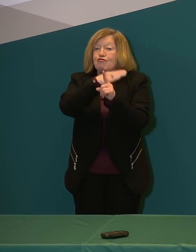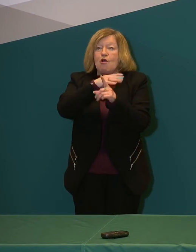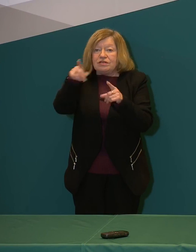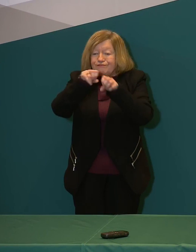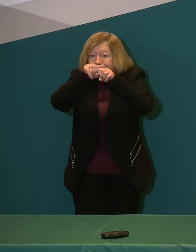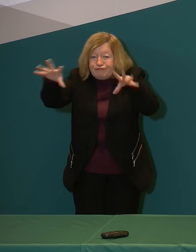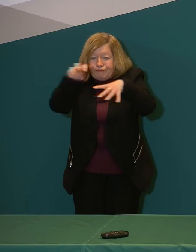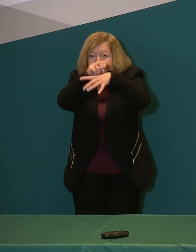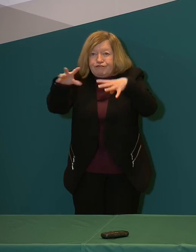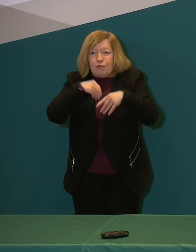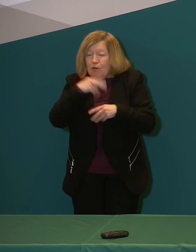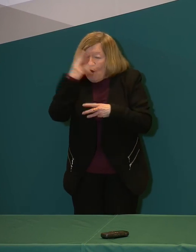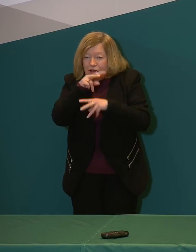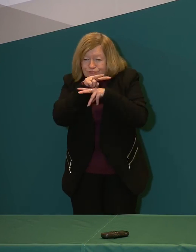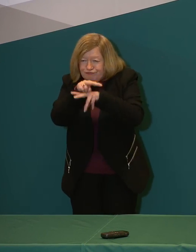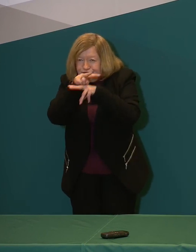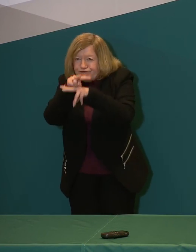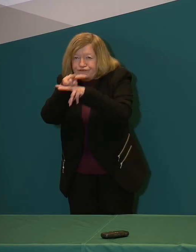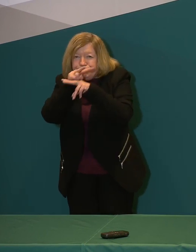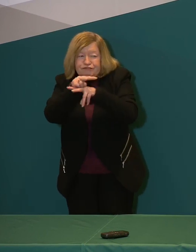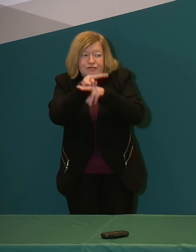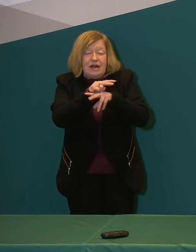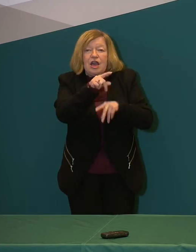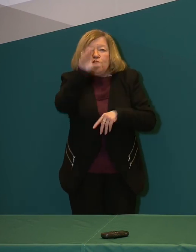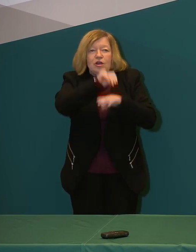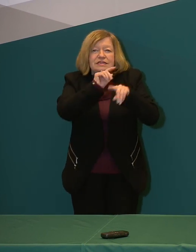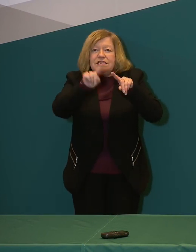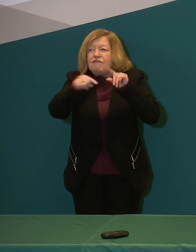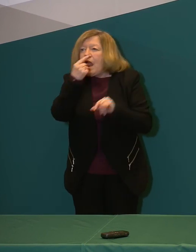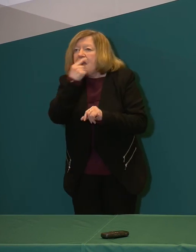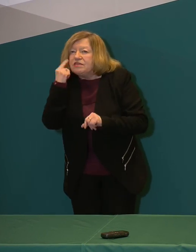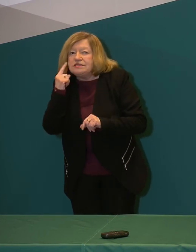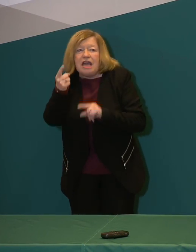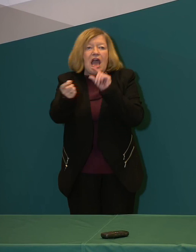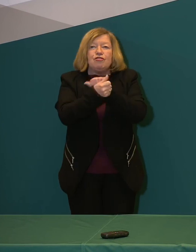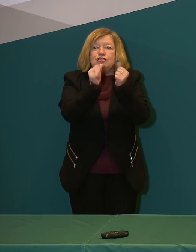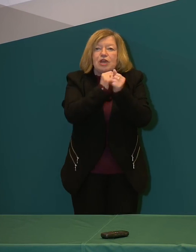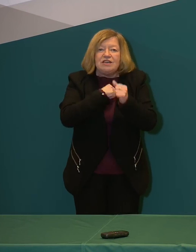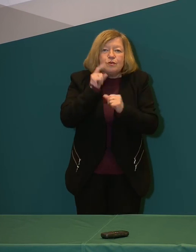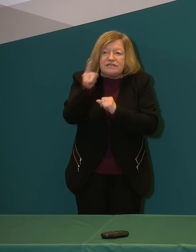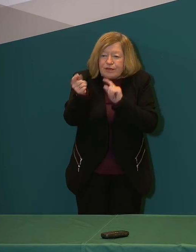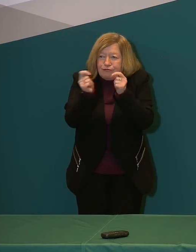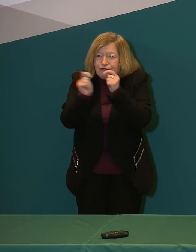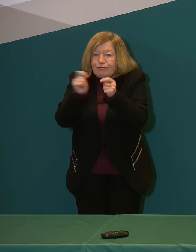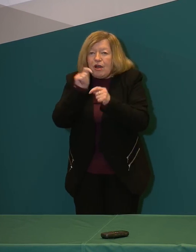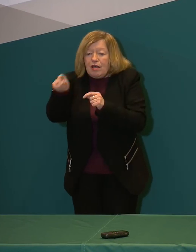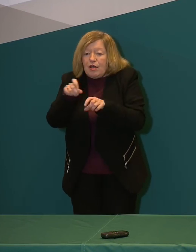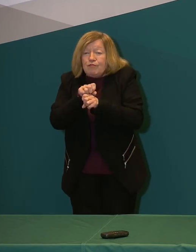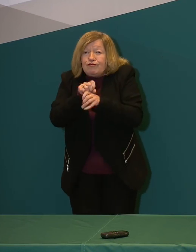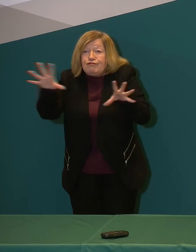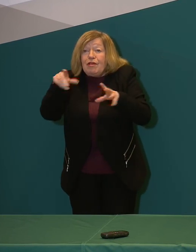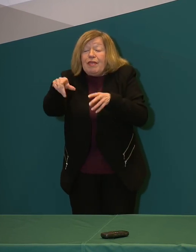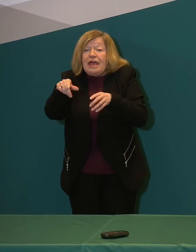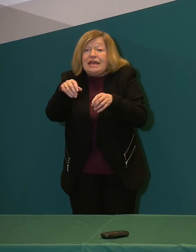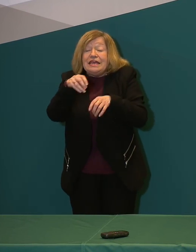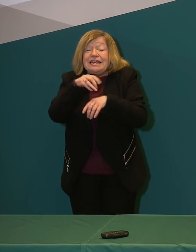from the very start. And to look for the kinds of evidence and the changes that we were seeing in the progression of this illness